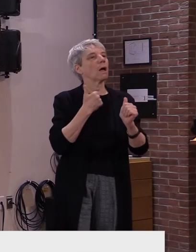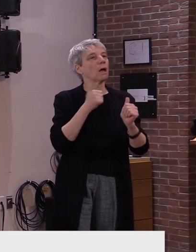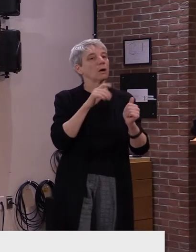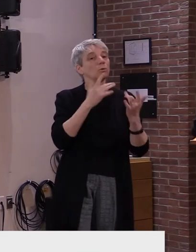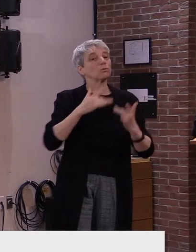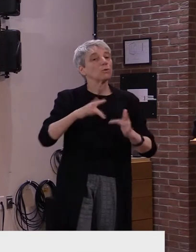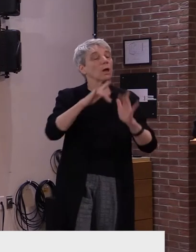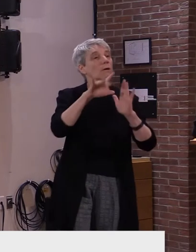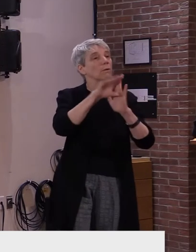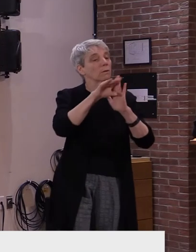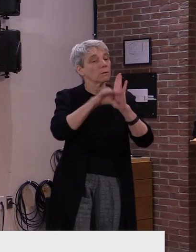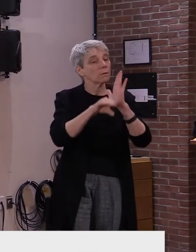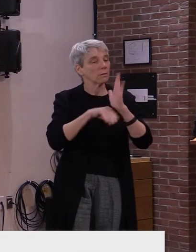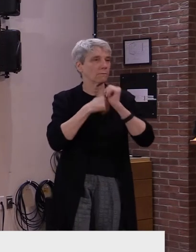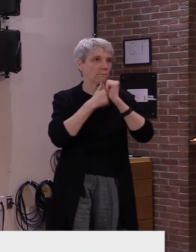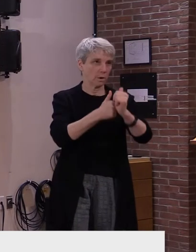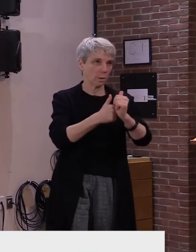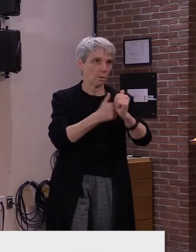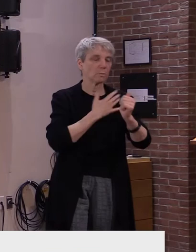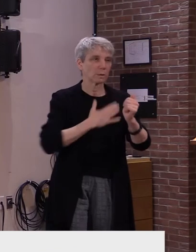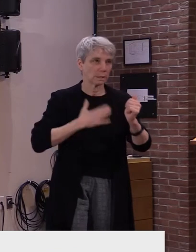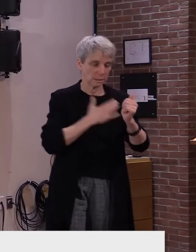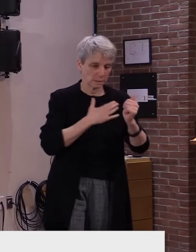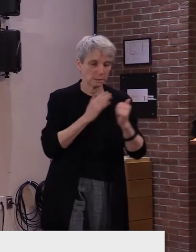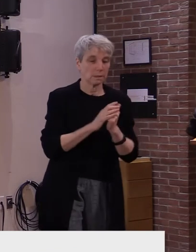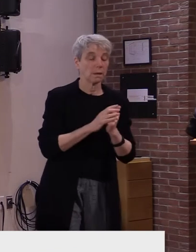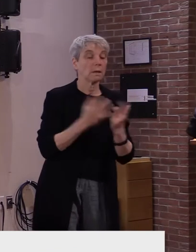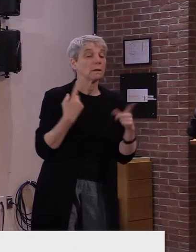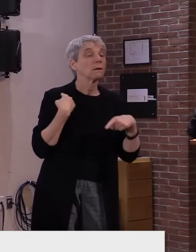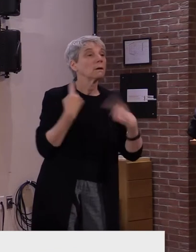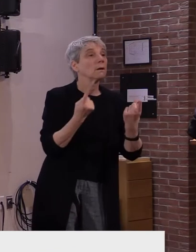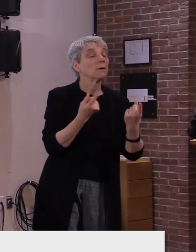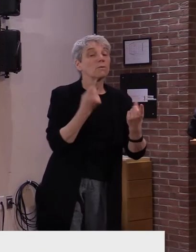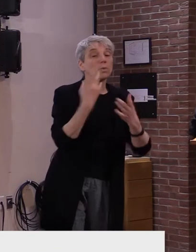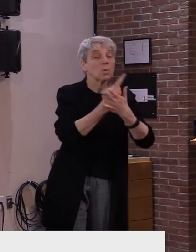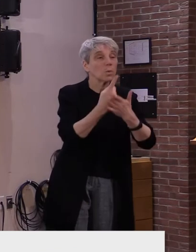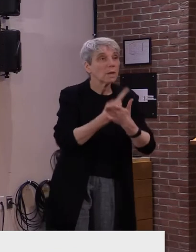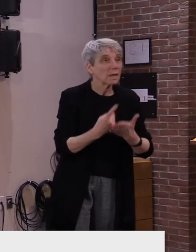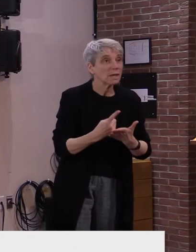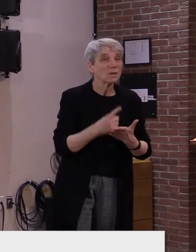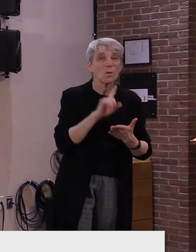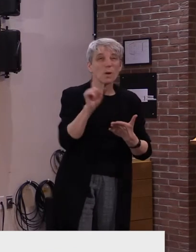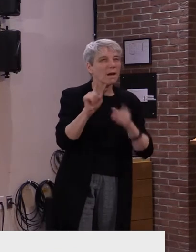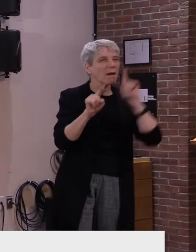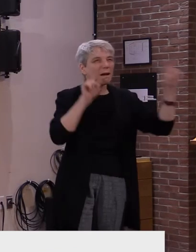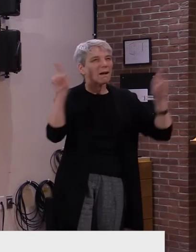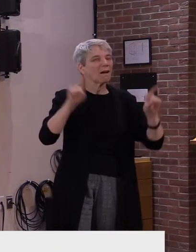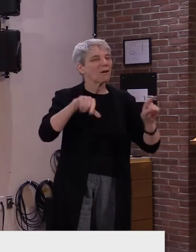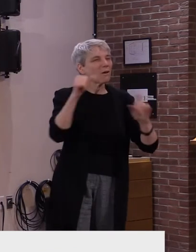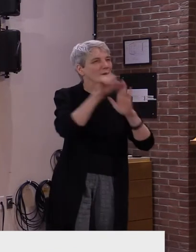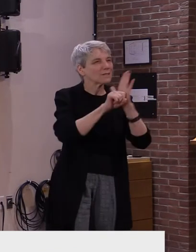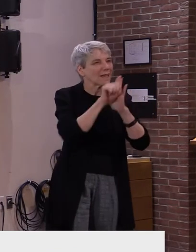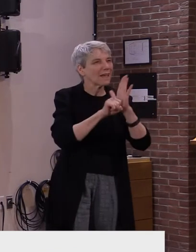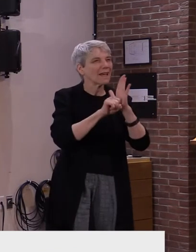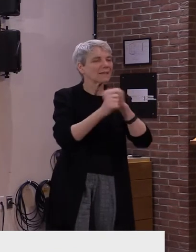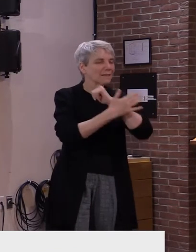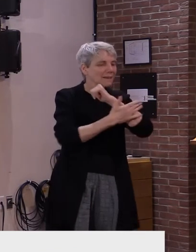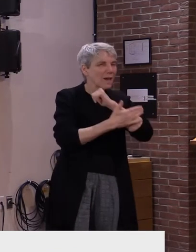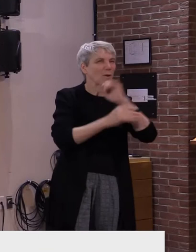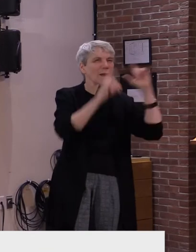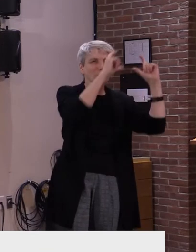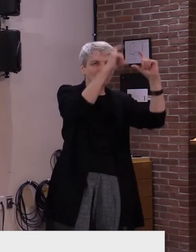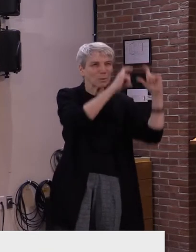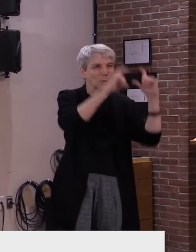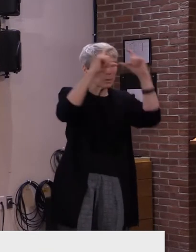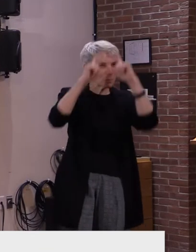last few weeks the number of counties open for travel without a quarantine has been shrinking as of today it's down to